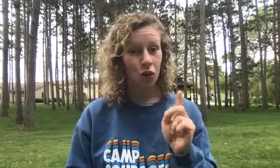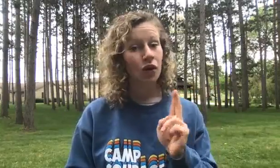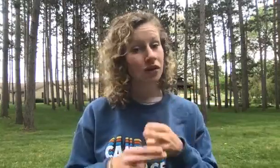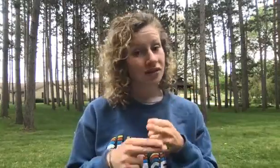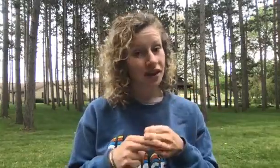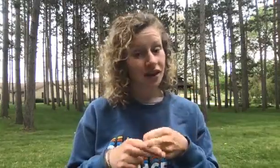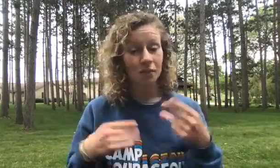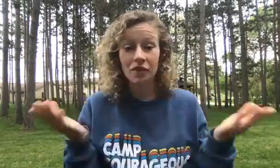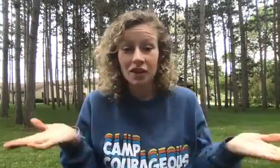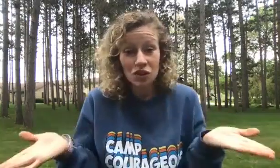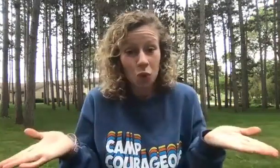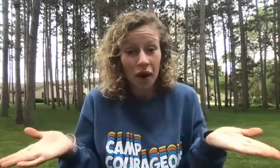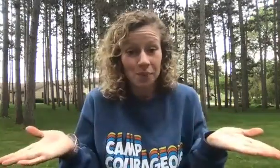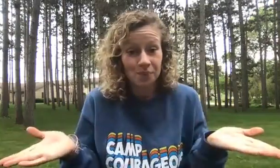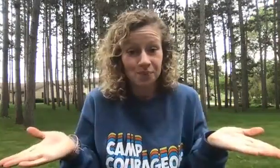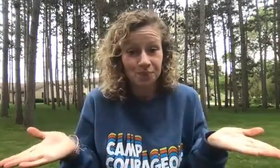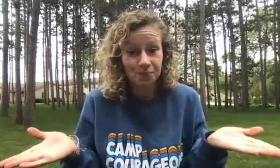Your name is what?